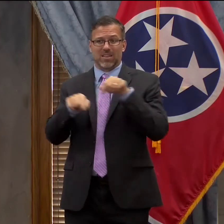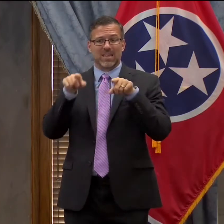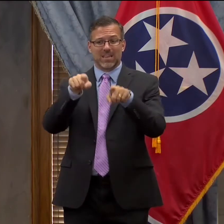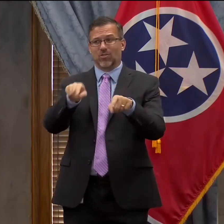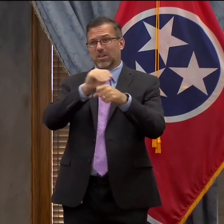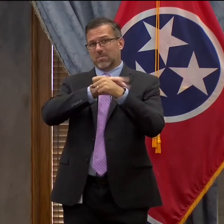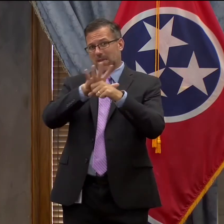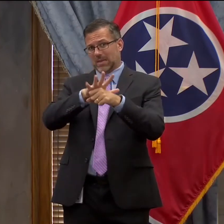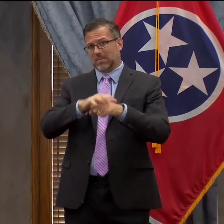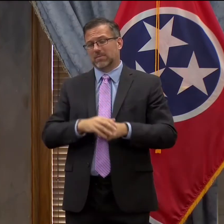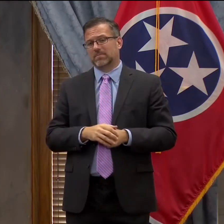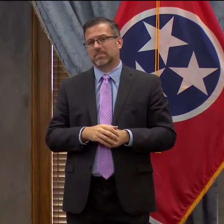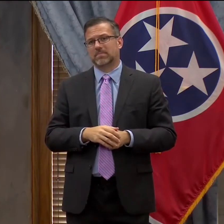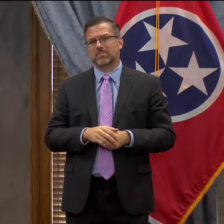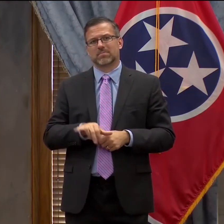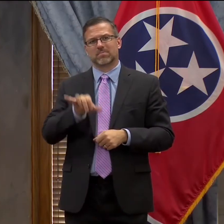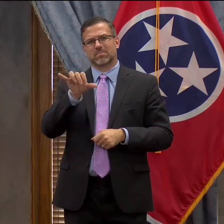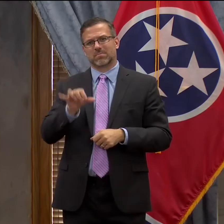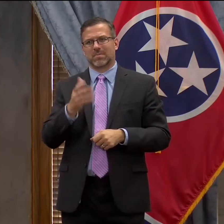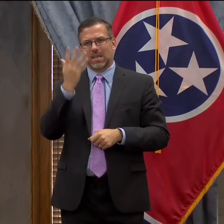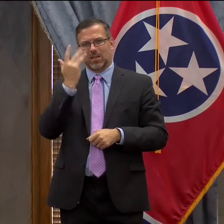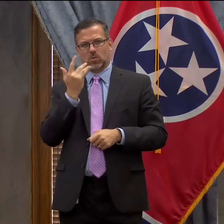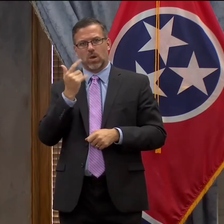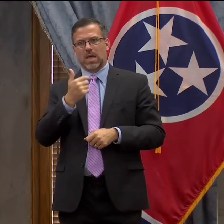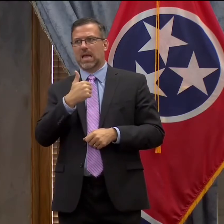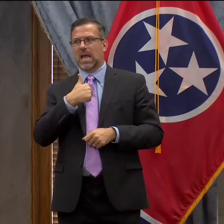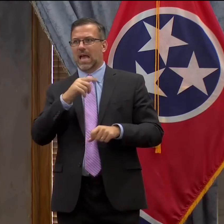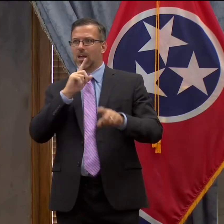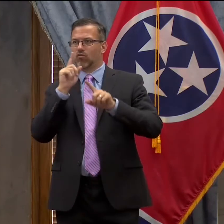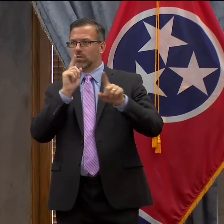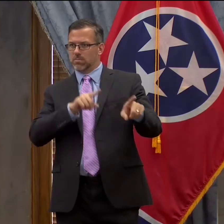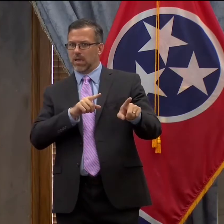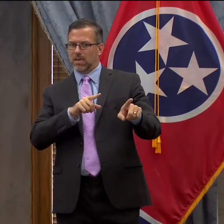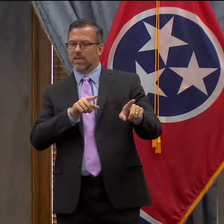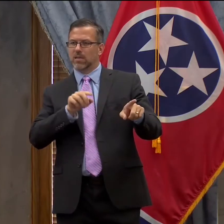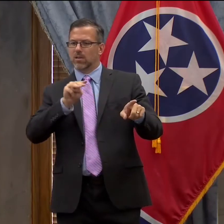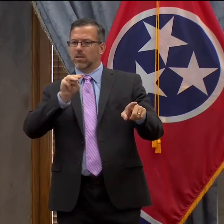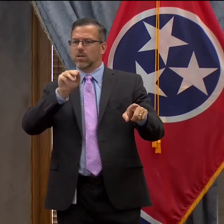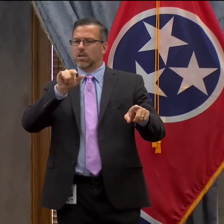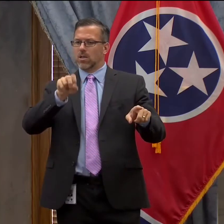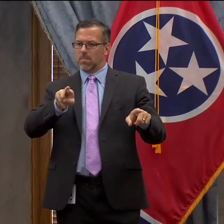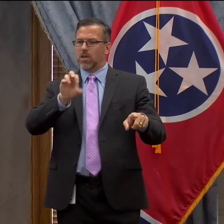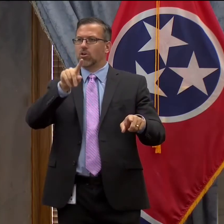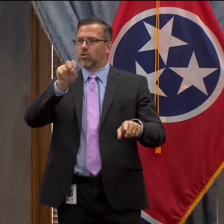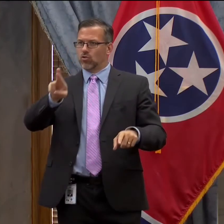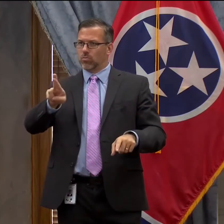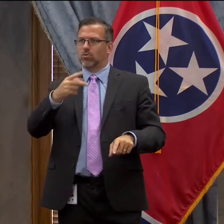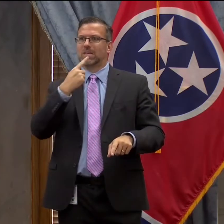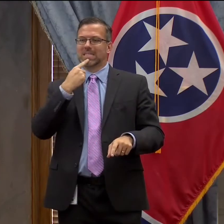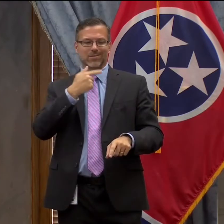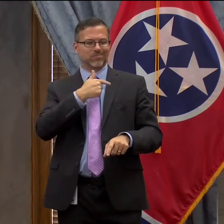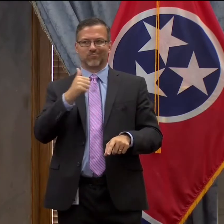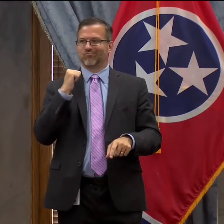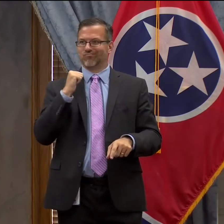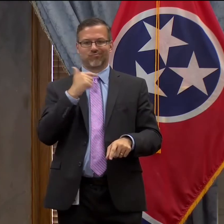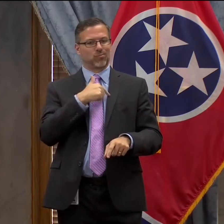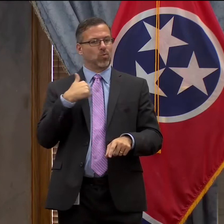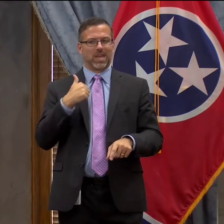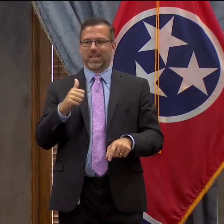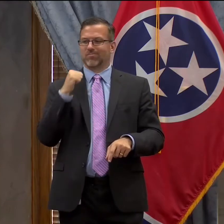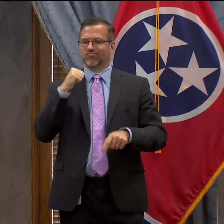pandemic. And that's why I responded to the mayor and said that we would not be adding additional